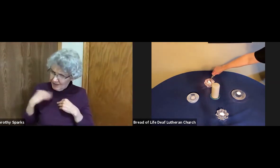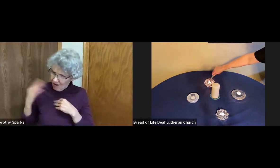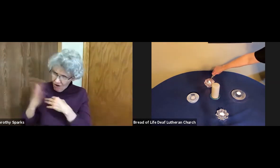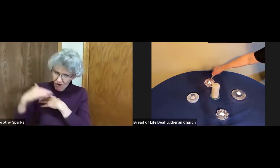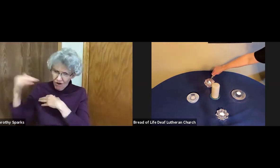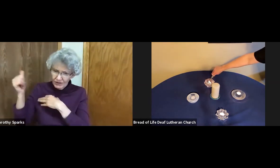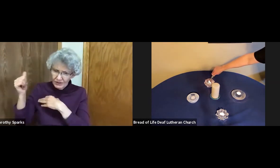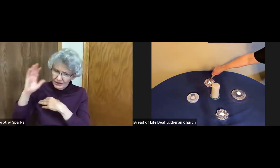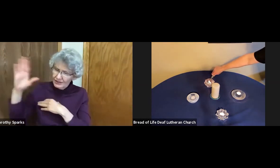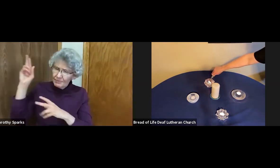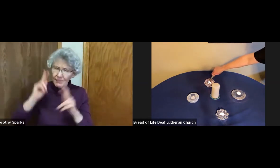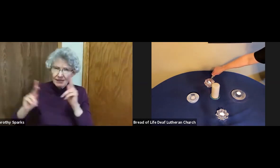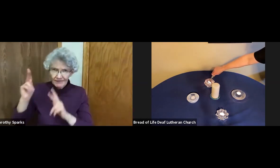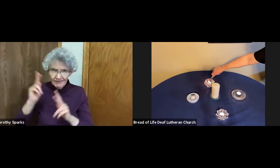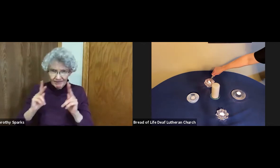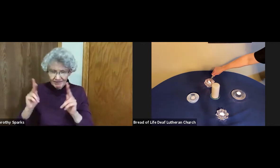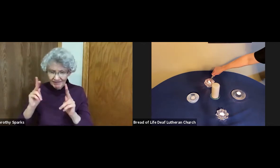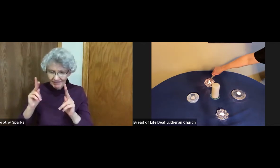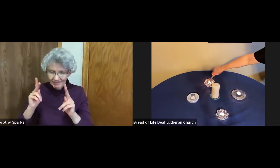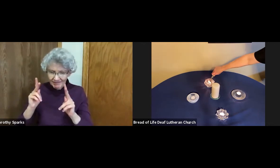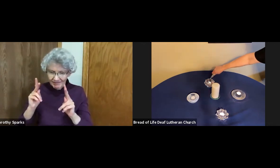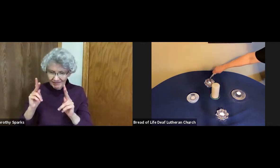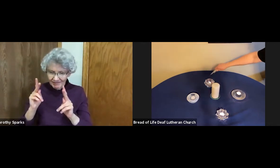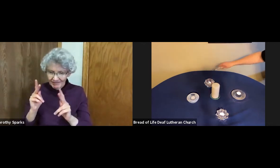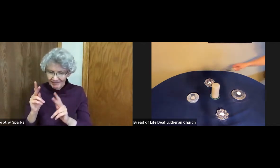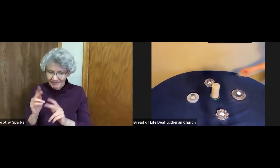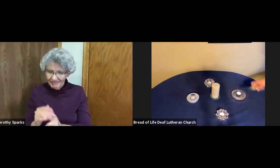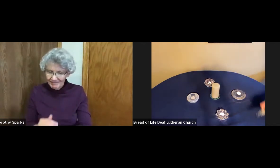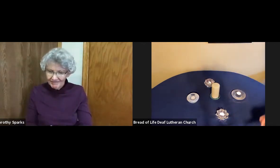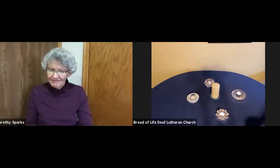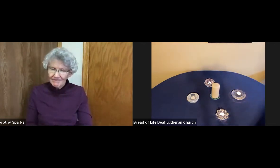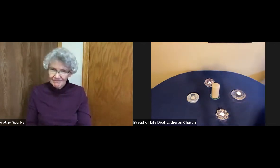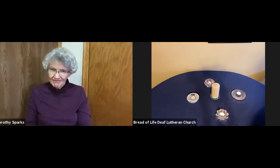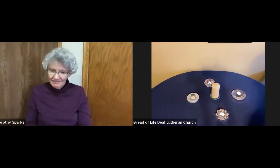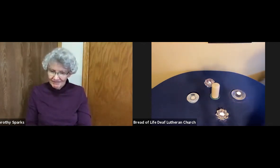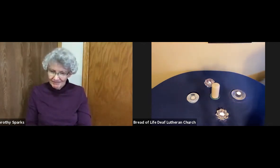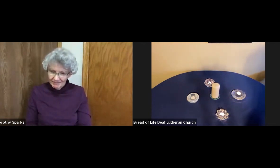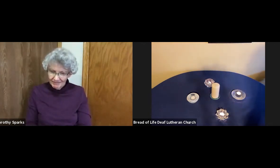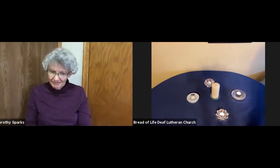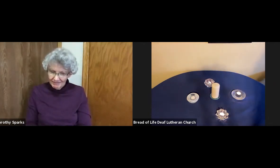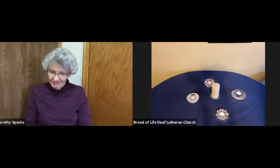We accept the call to be a people of promise.